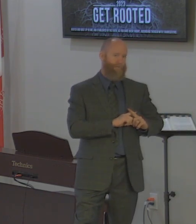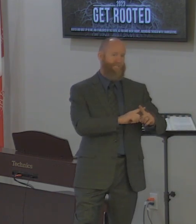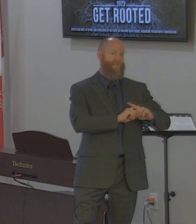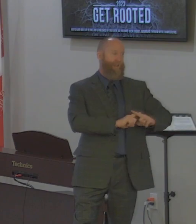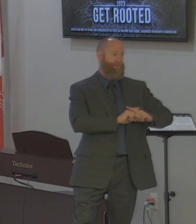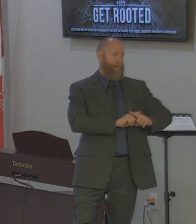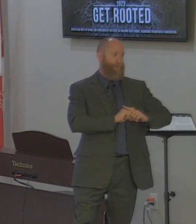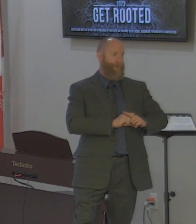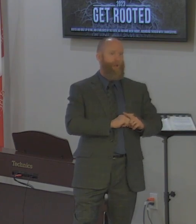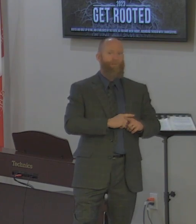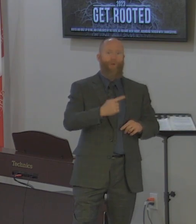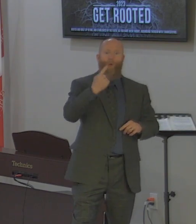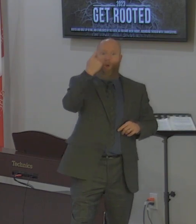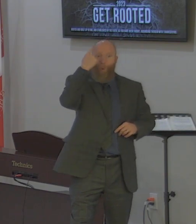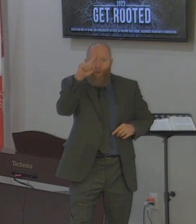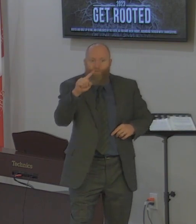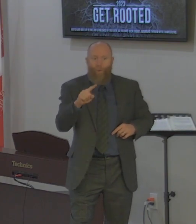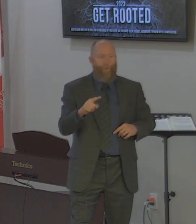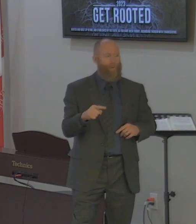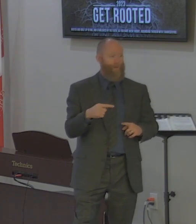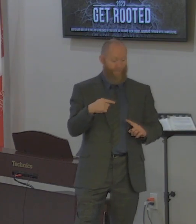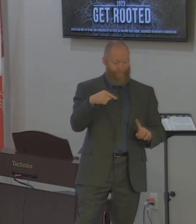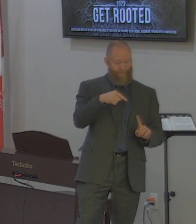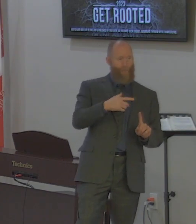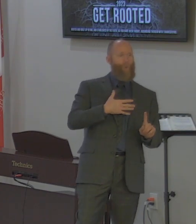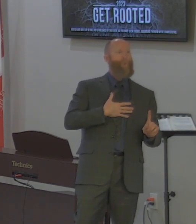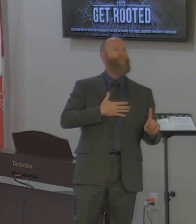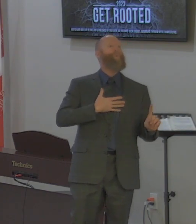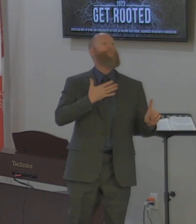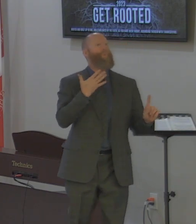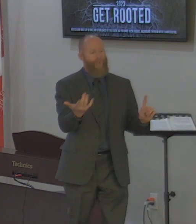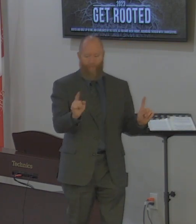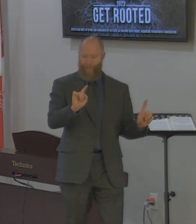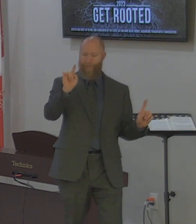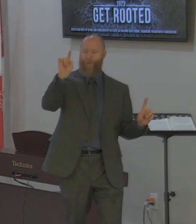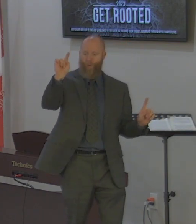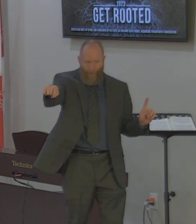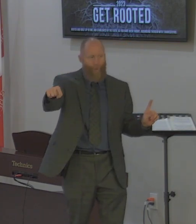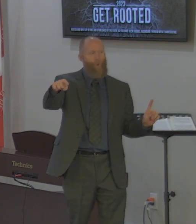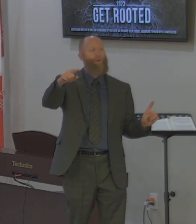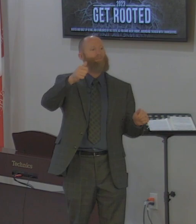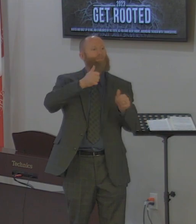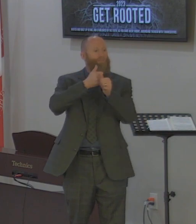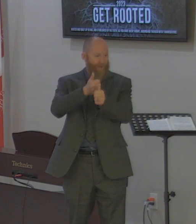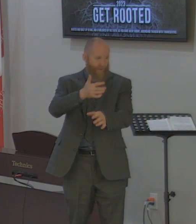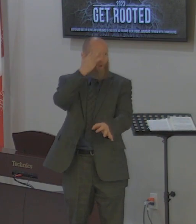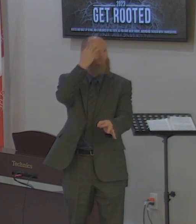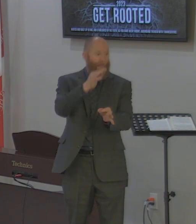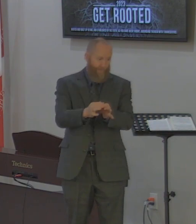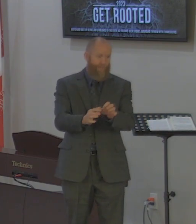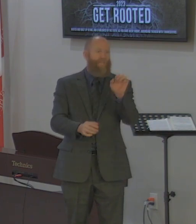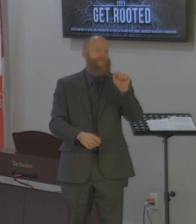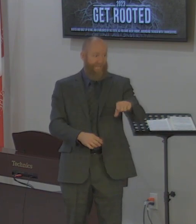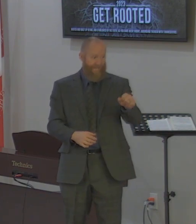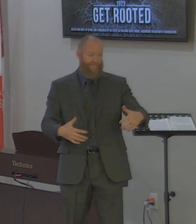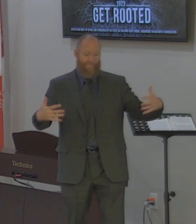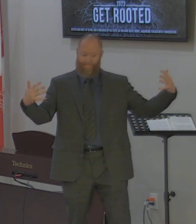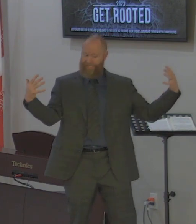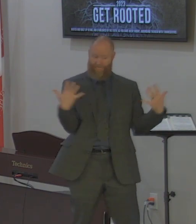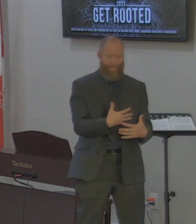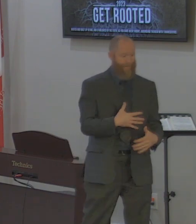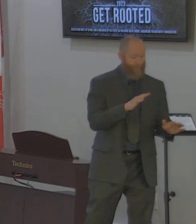listened. He put his life in peril. Yep, he put his children's lives in peril. He put his wife's life in peril. But he obeyed